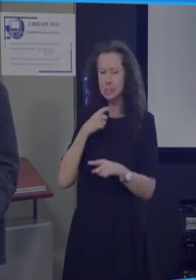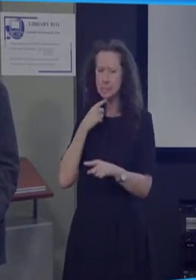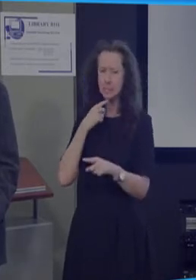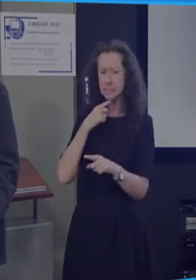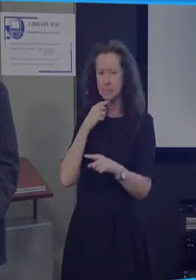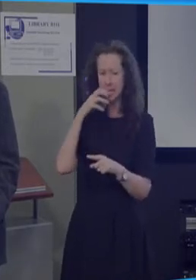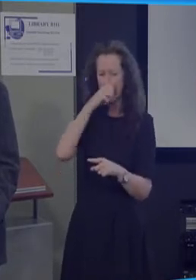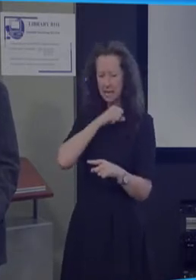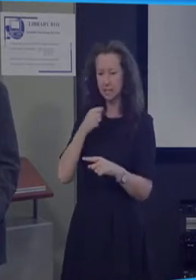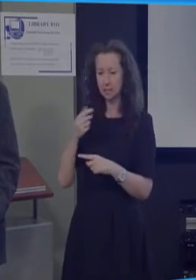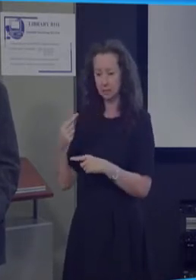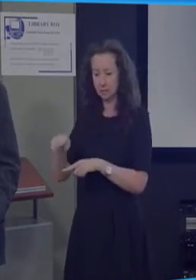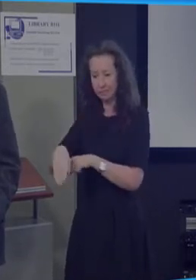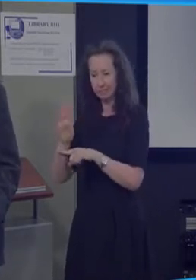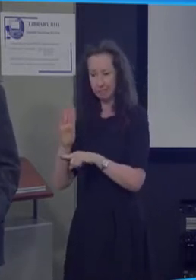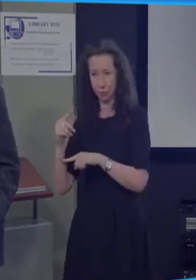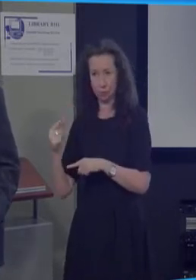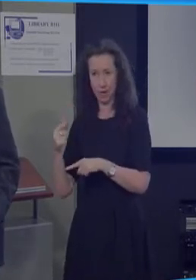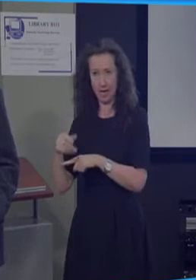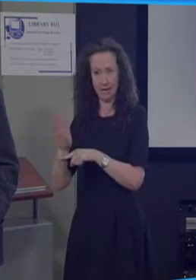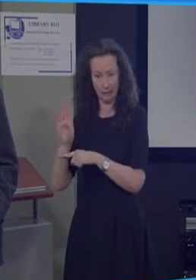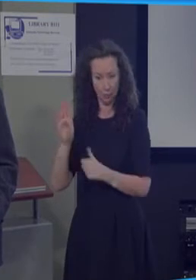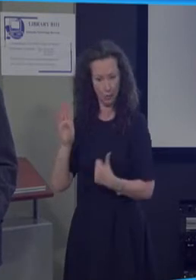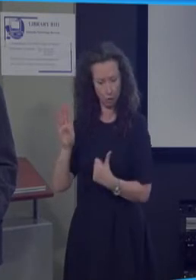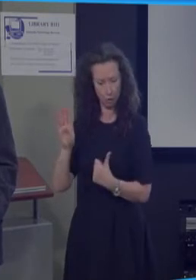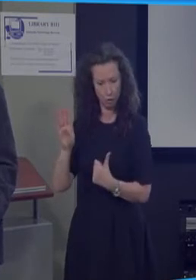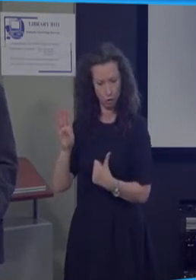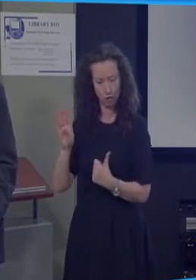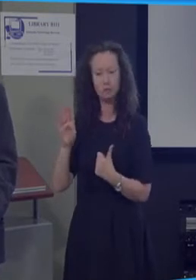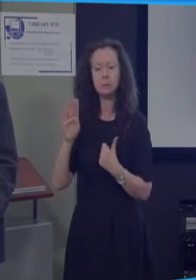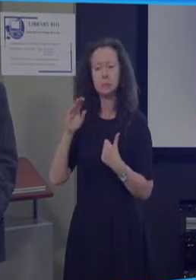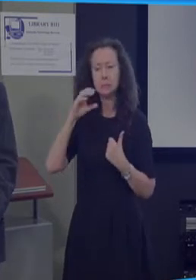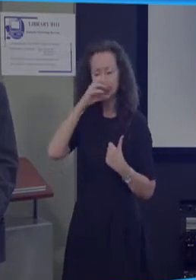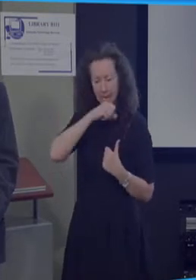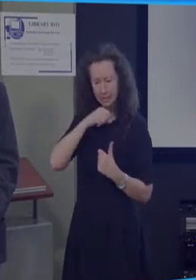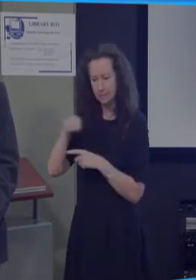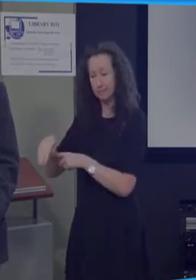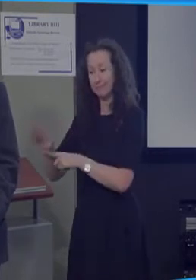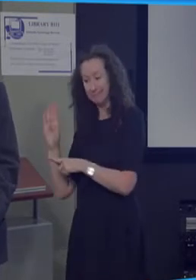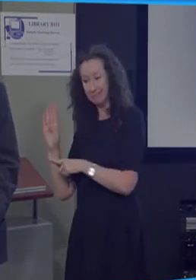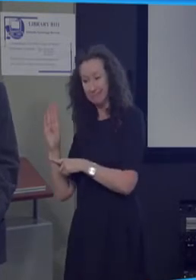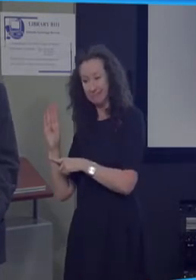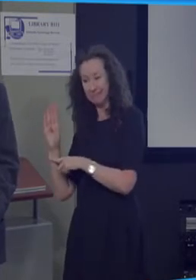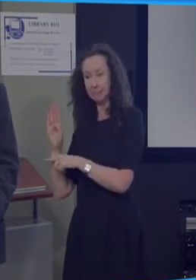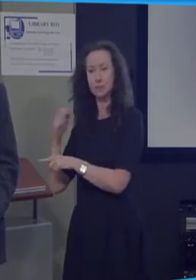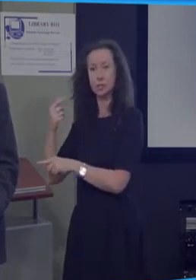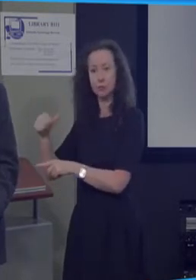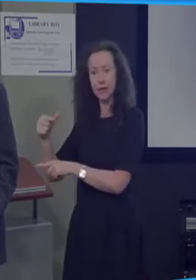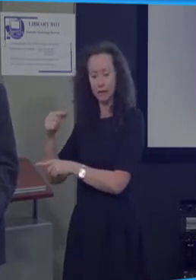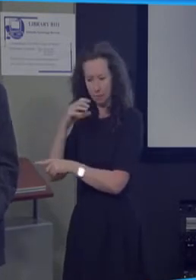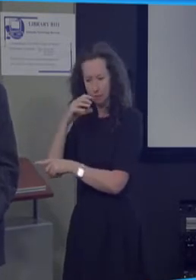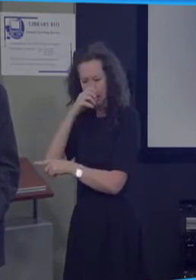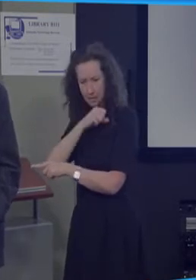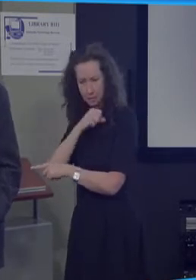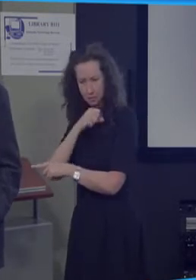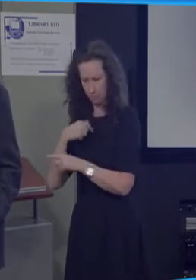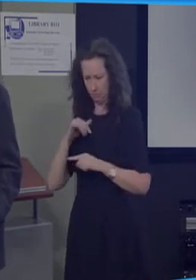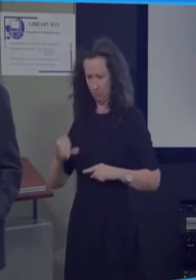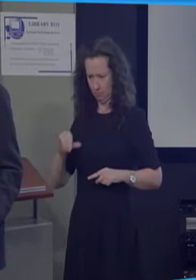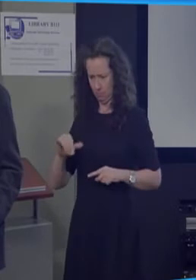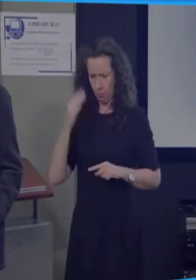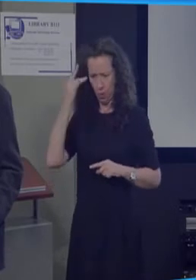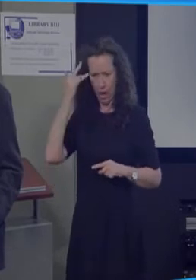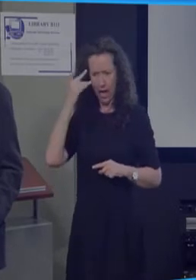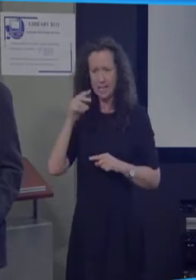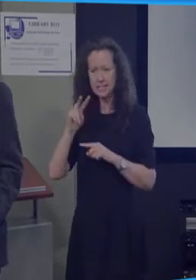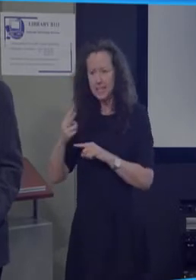guess. Do you know for sure? Would you have to guess? I'd have to guess, because you could have used either the second or the